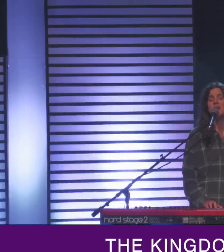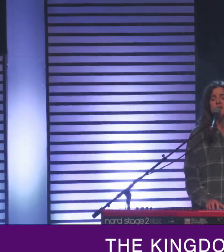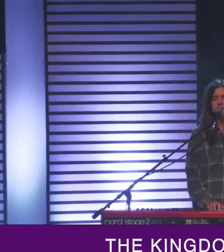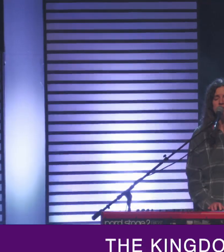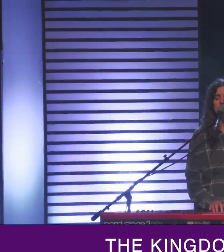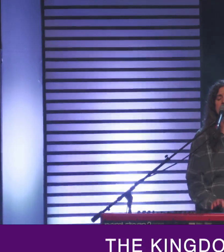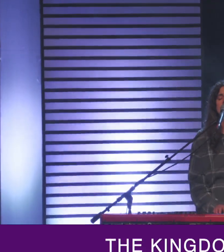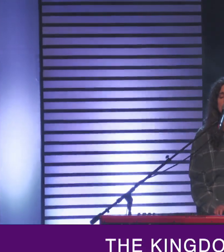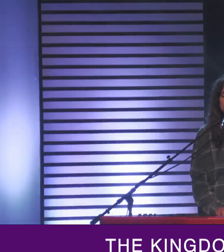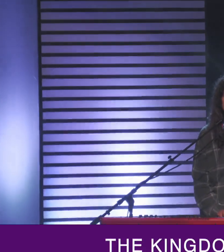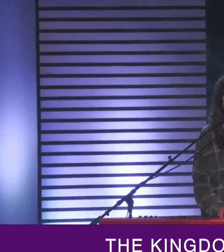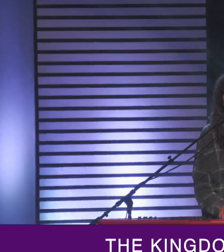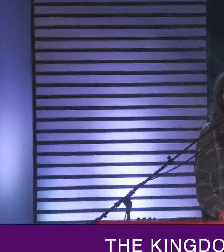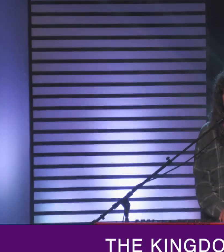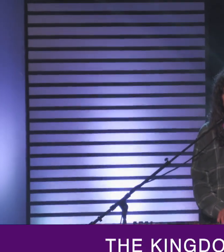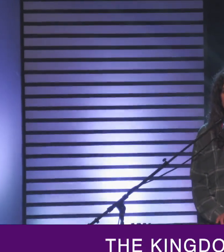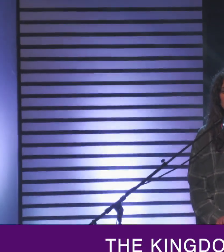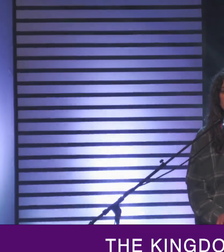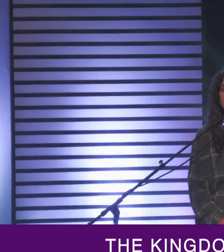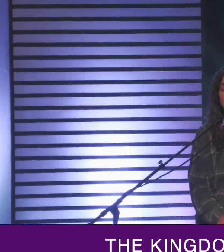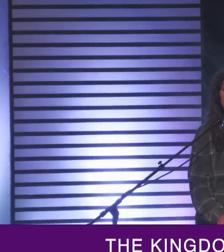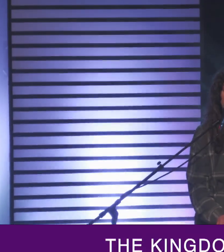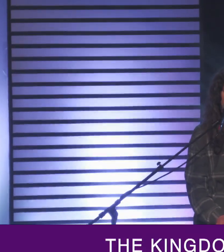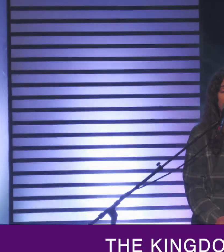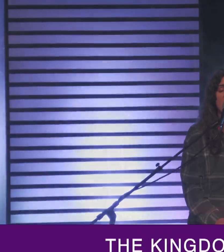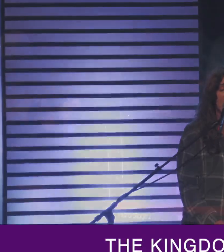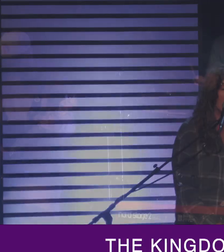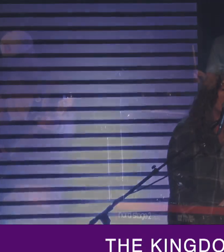yours. The kingdom is